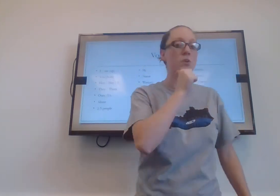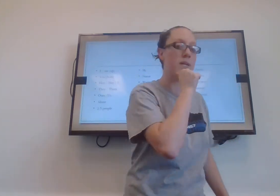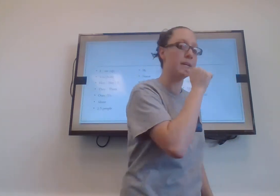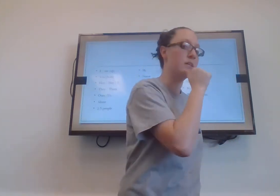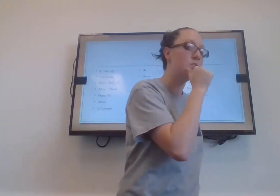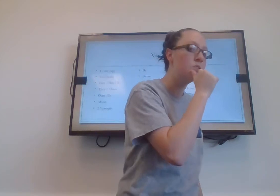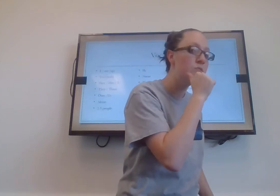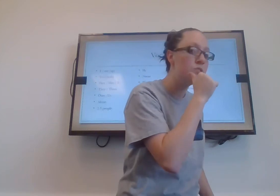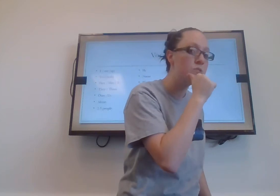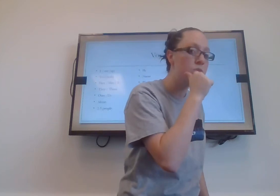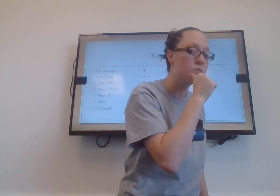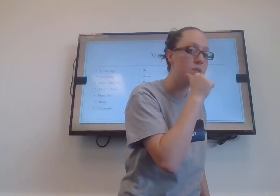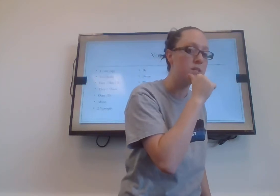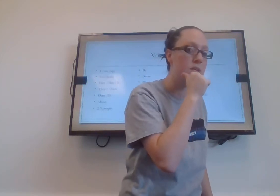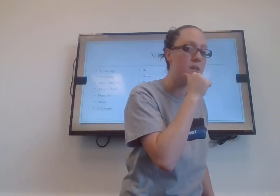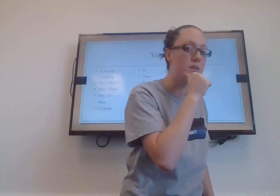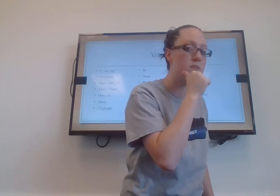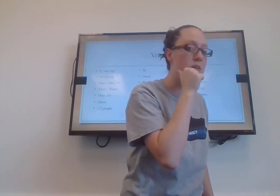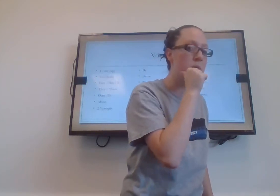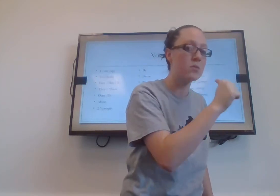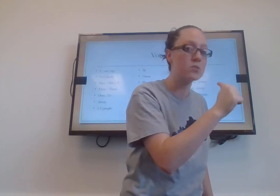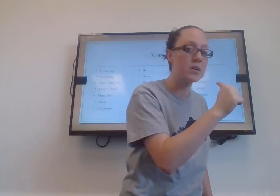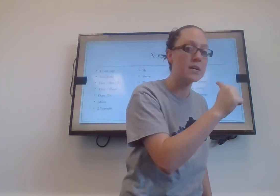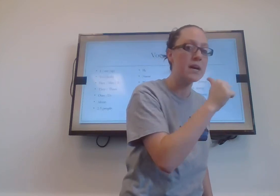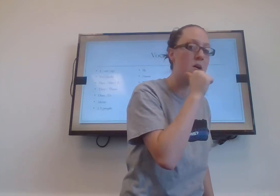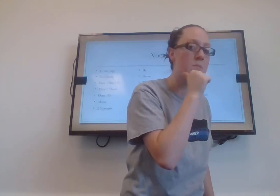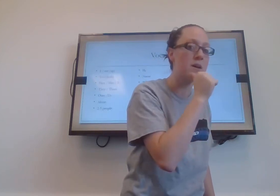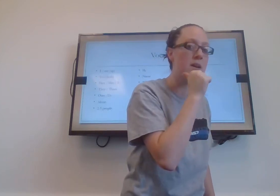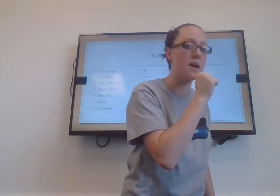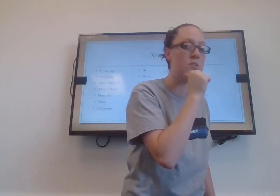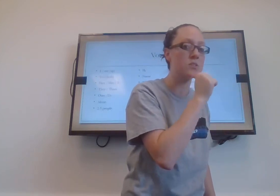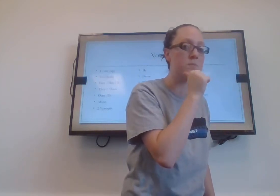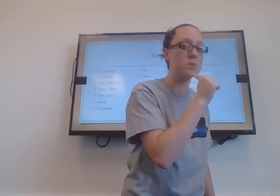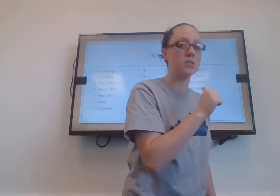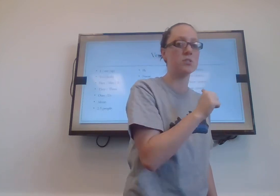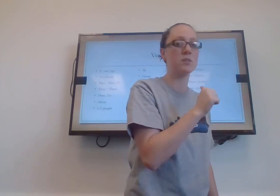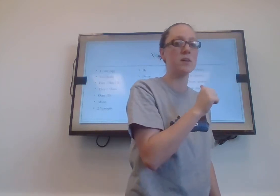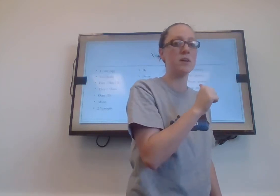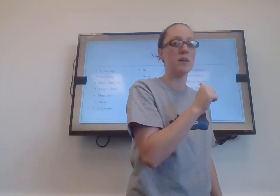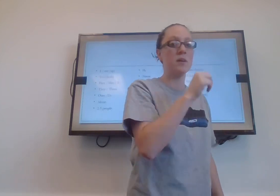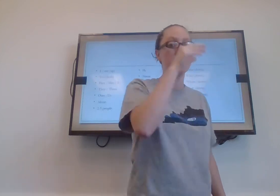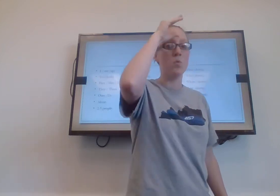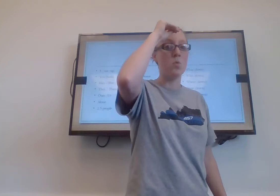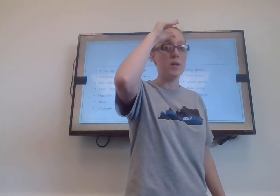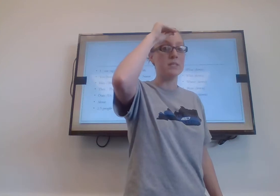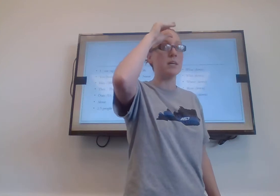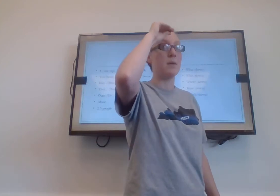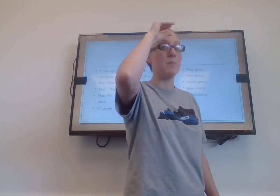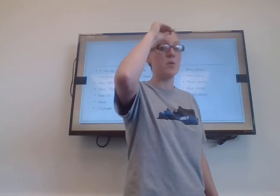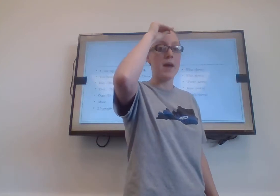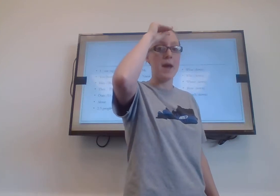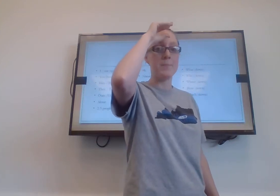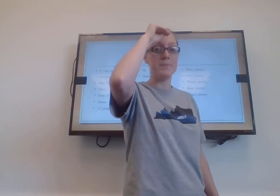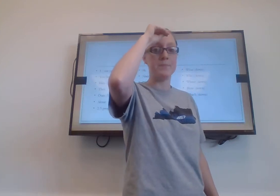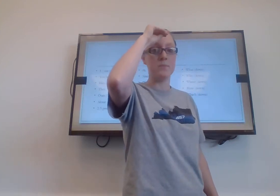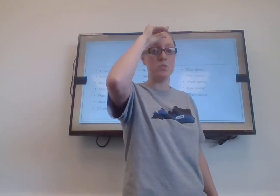Girl, like I showed you, is here. Some go straight out, but I just brush. Boy is like a ball cap,